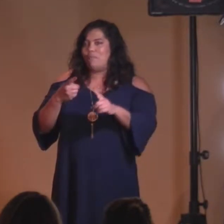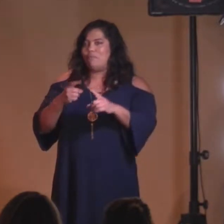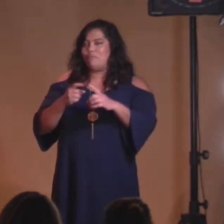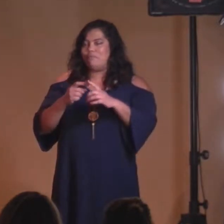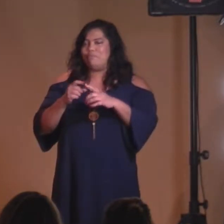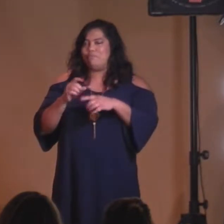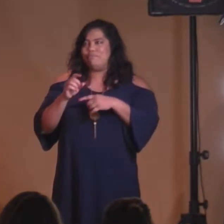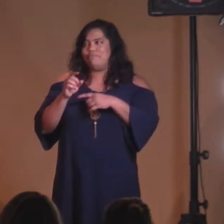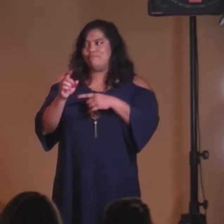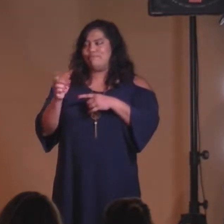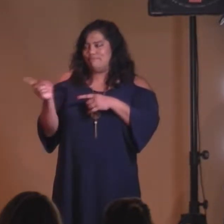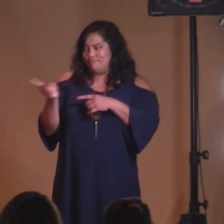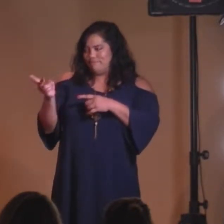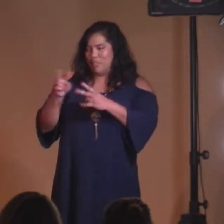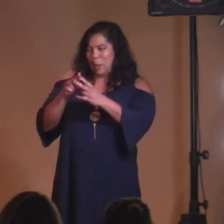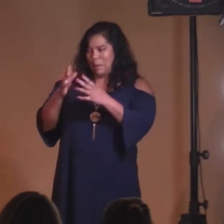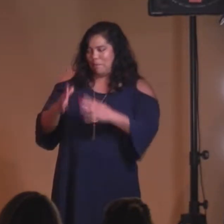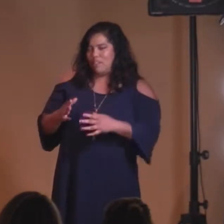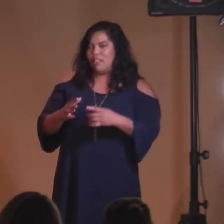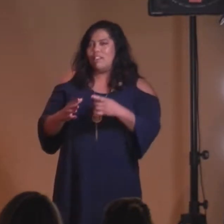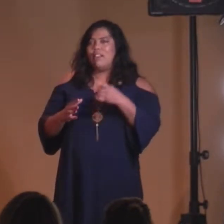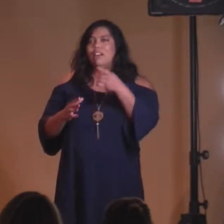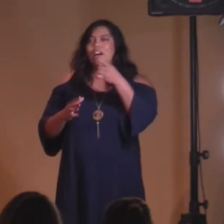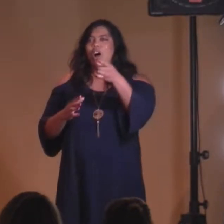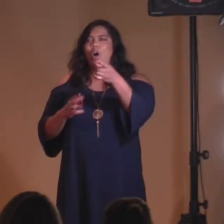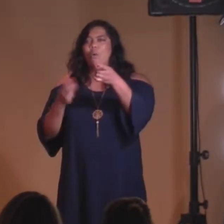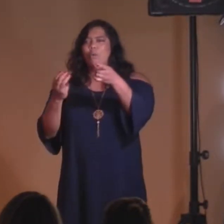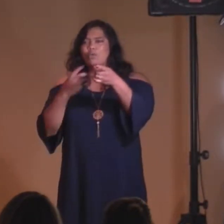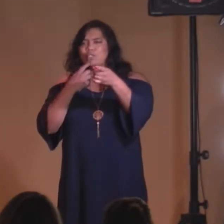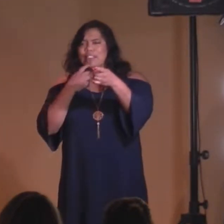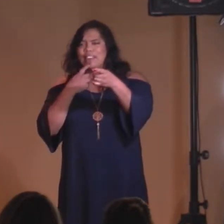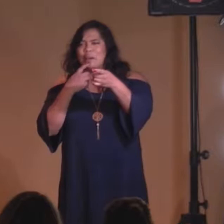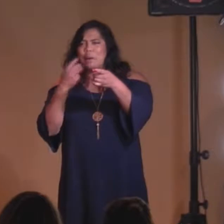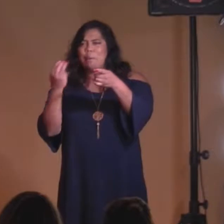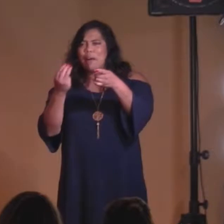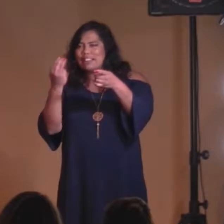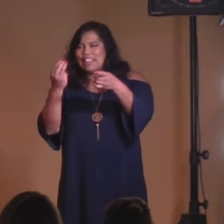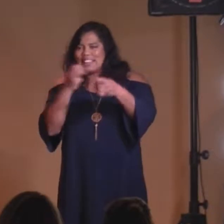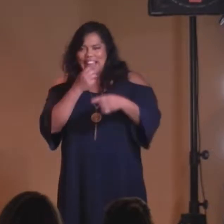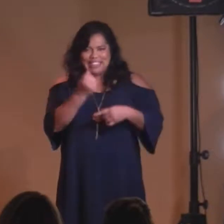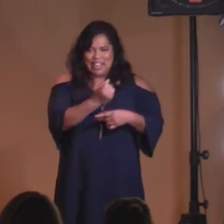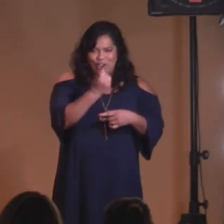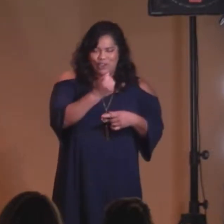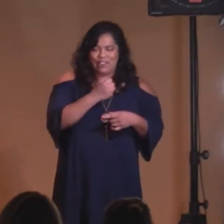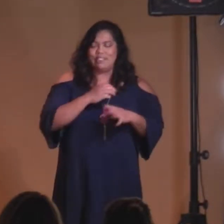news. Oh, Tracy said it was Monday, not Saturday. So...